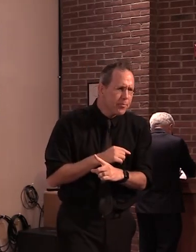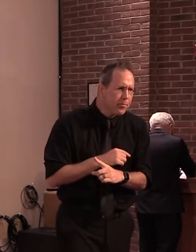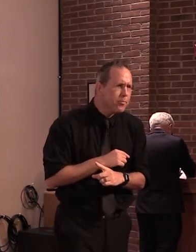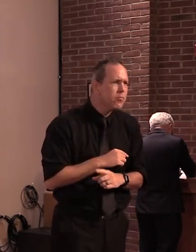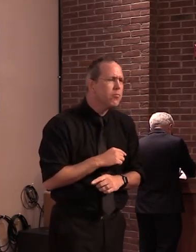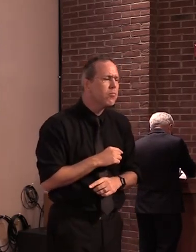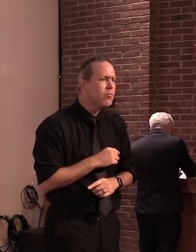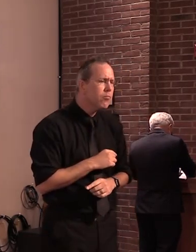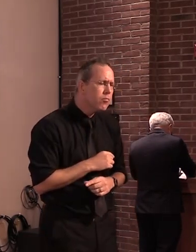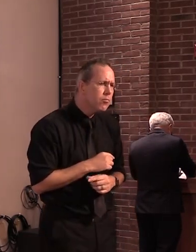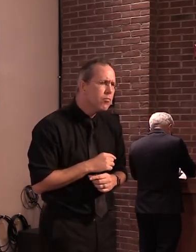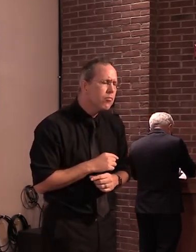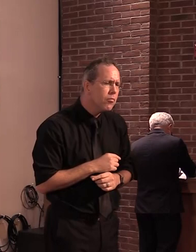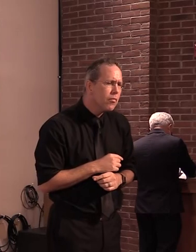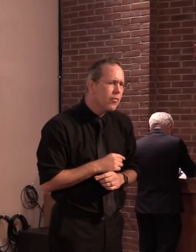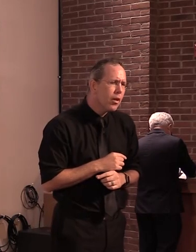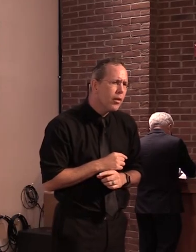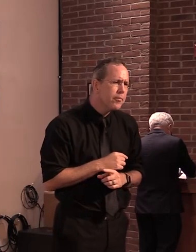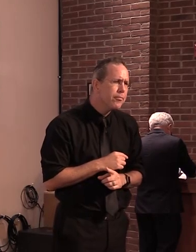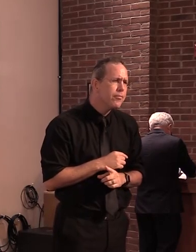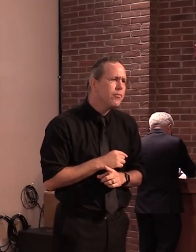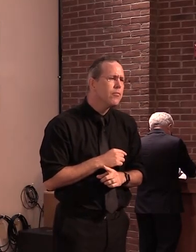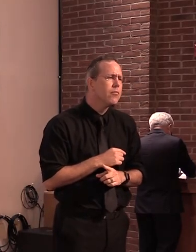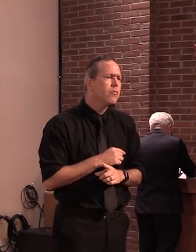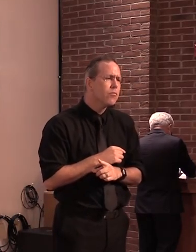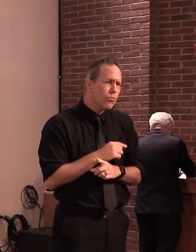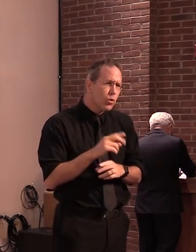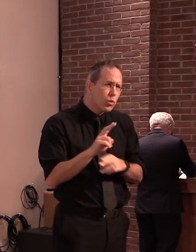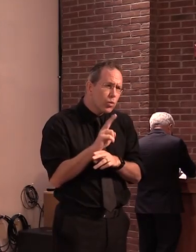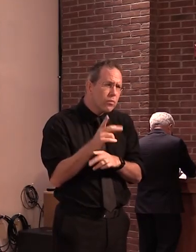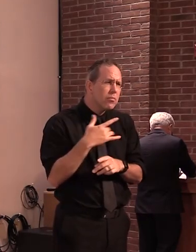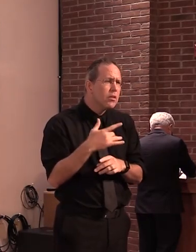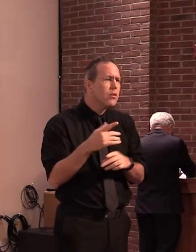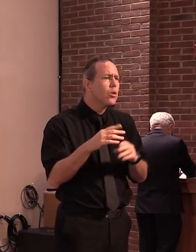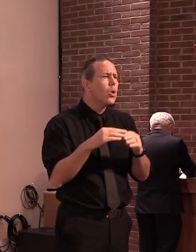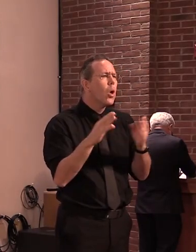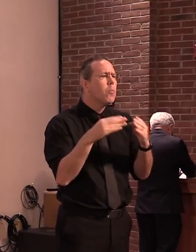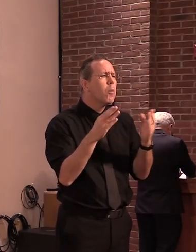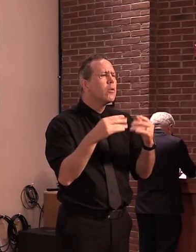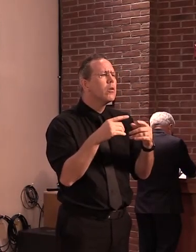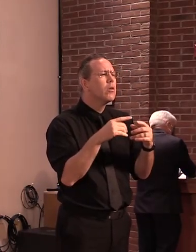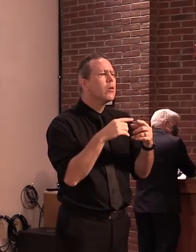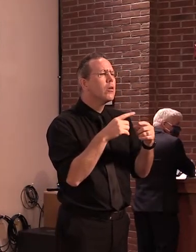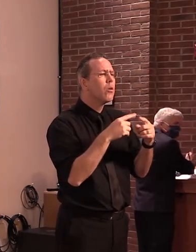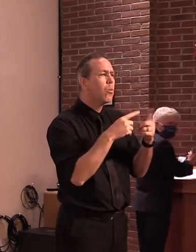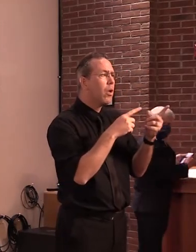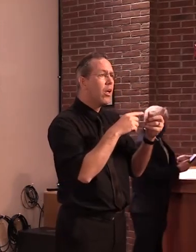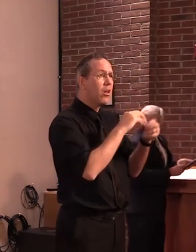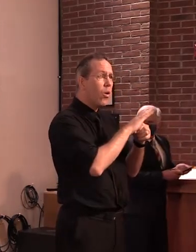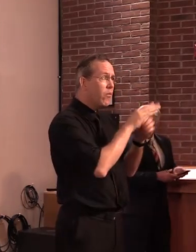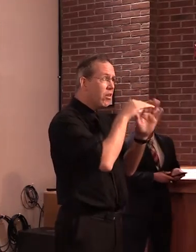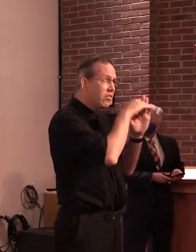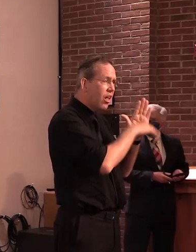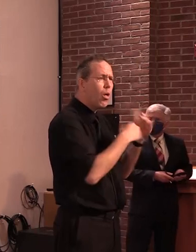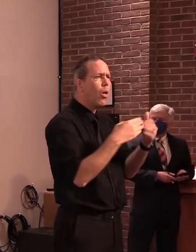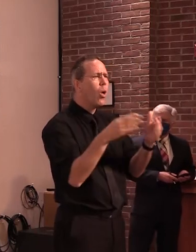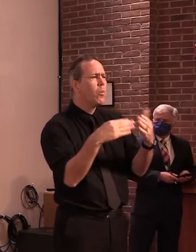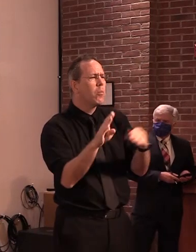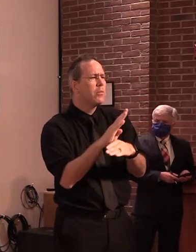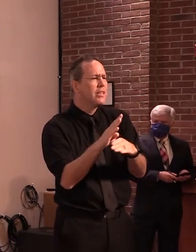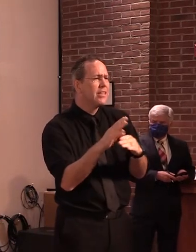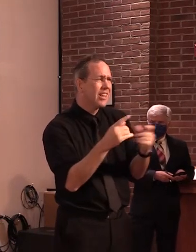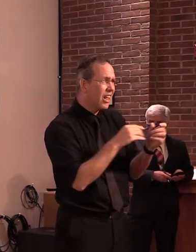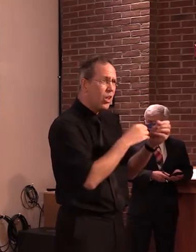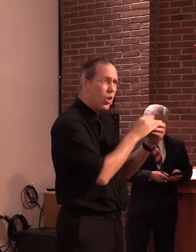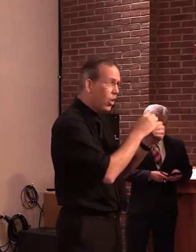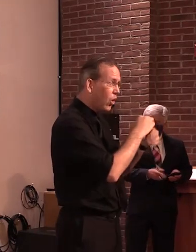are the caseload is dropping, and with it rising, it just seems anomalous. Well, I want to